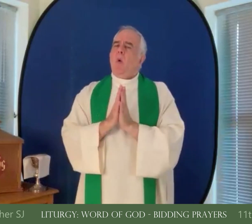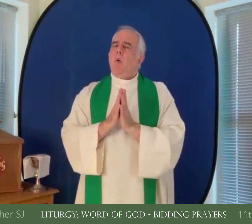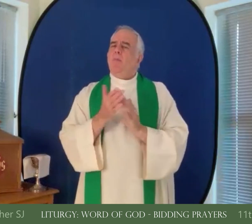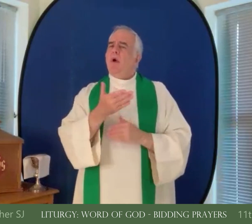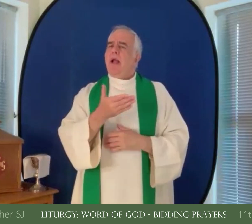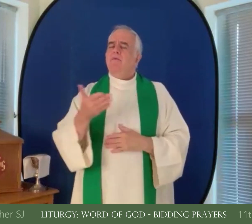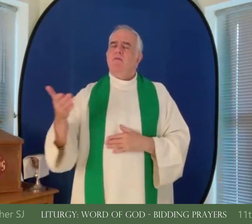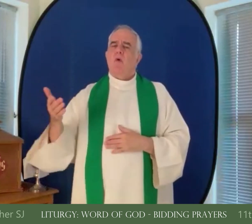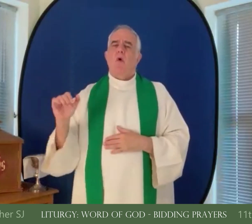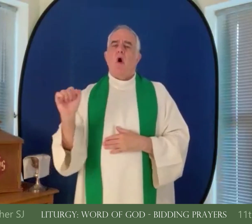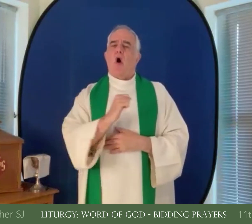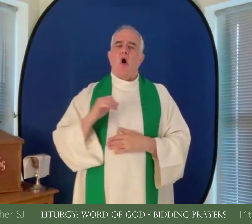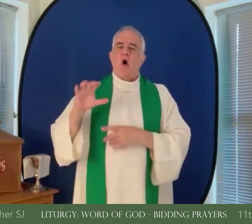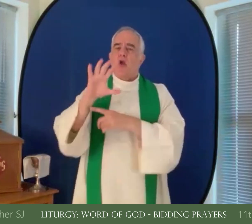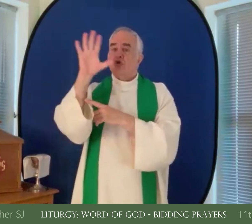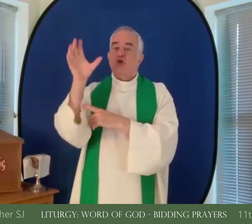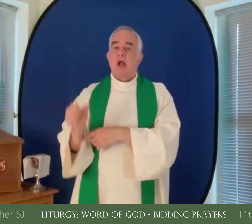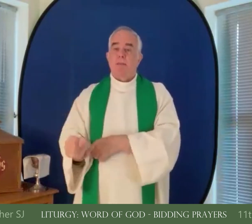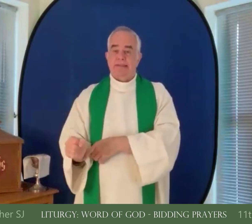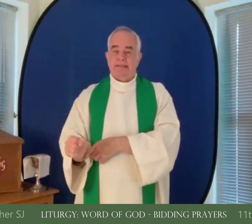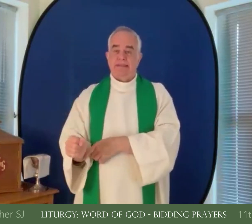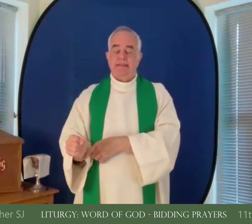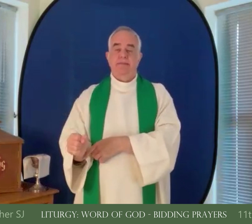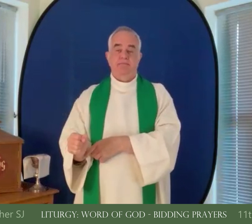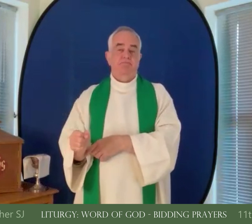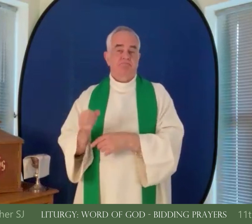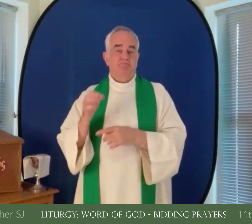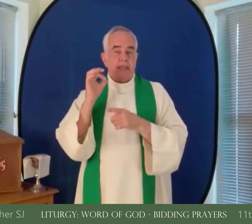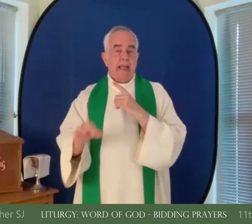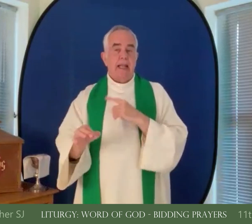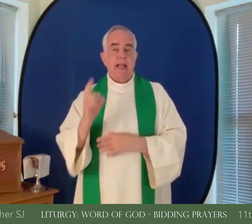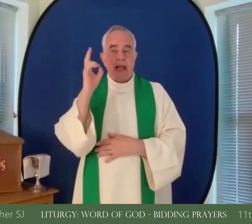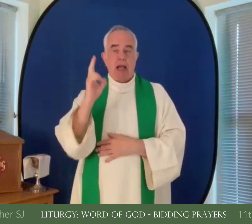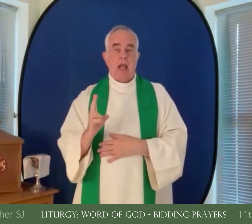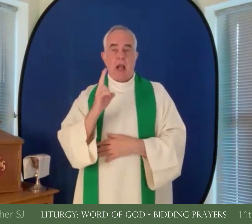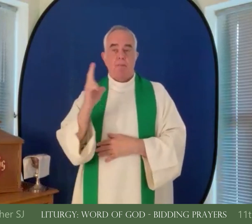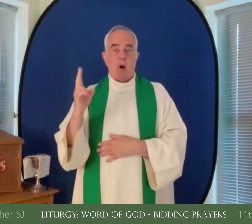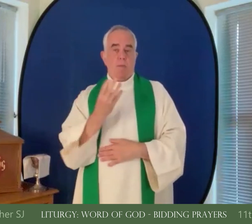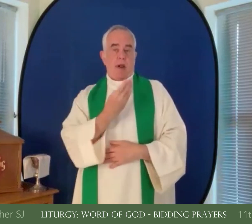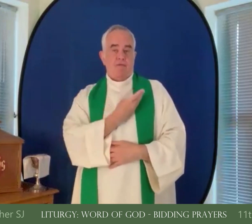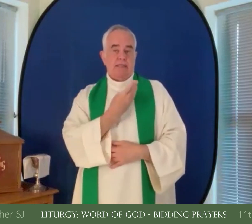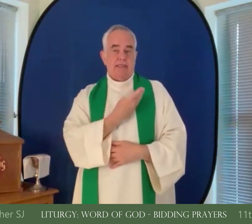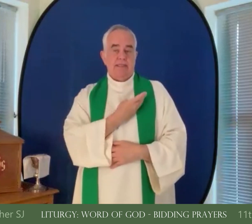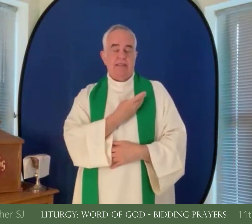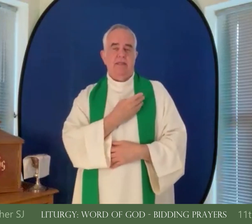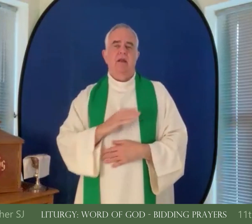We pray for our shepherds, particularly Pope Francis